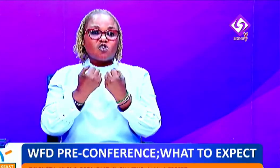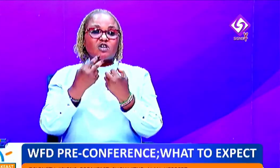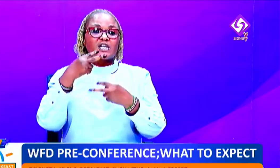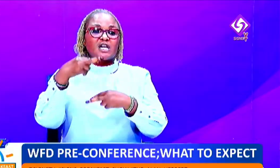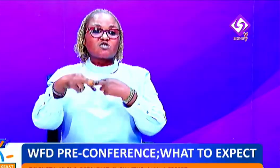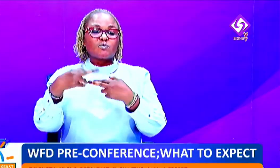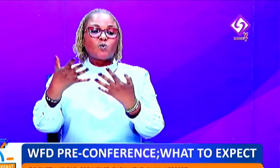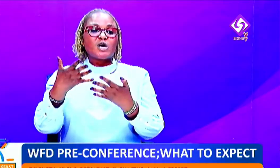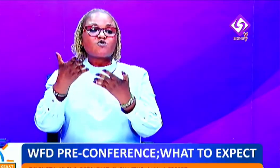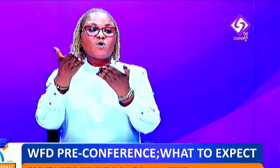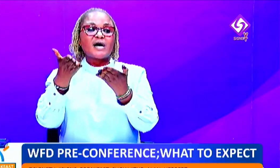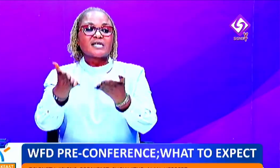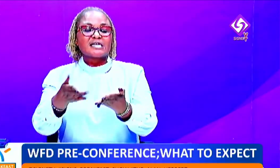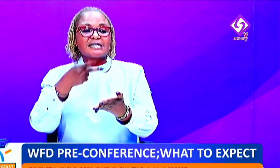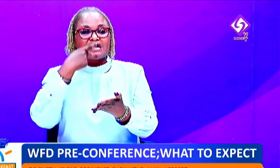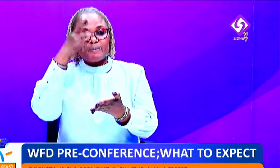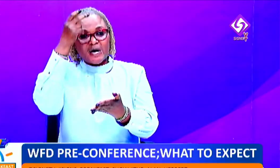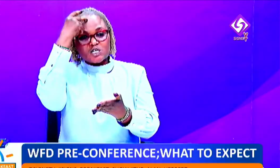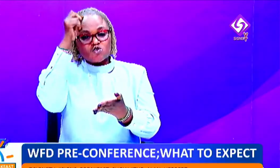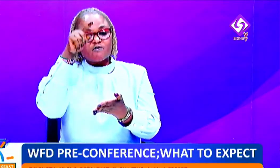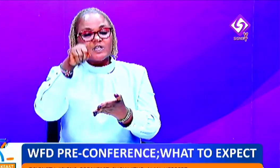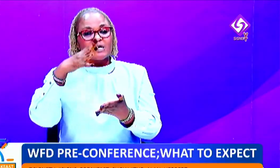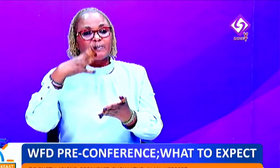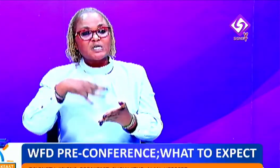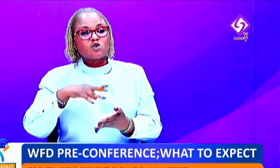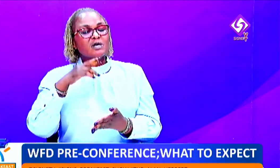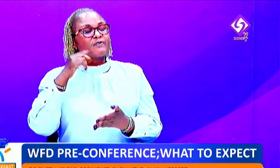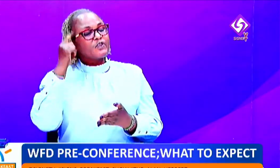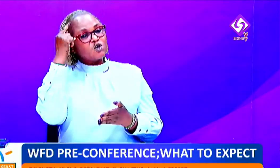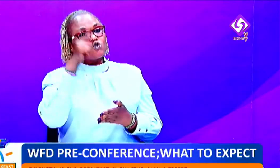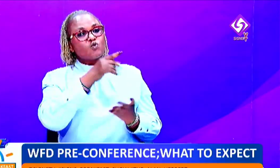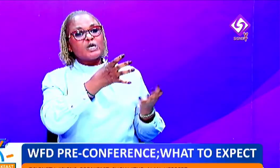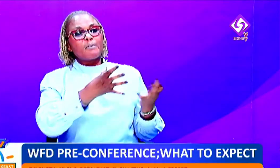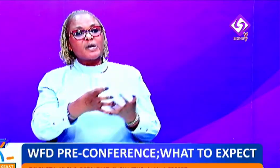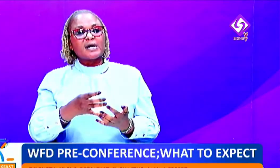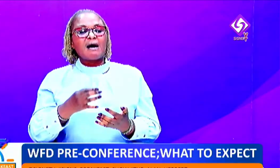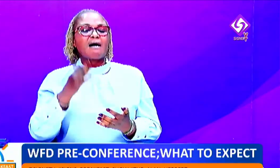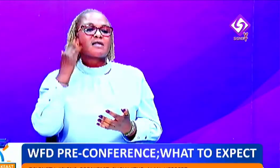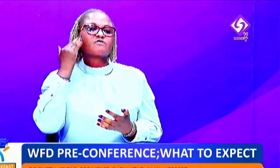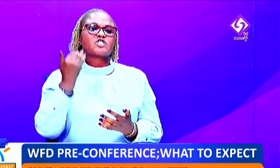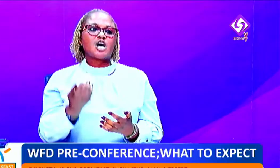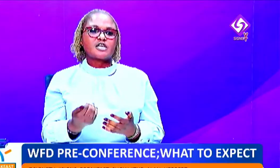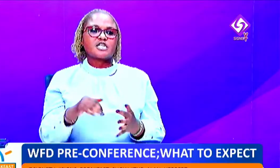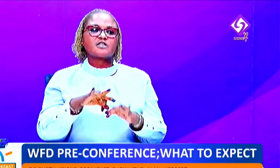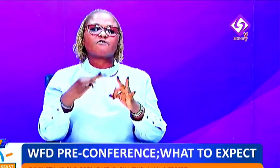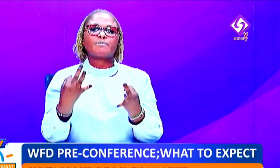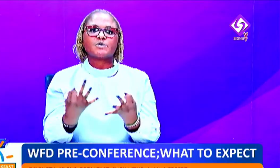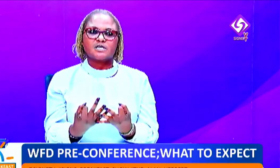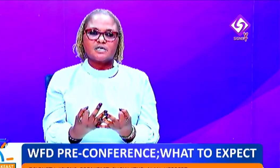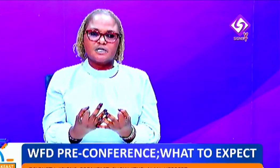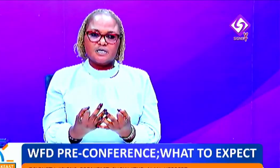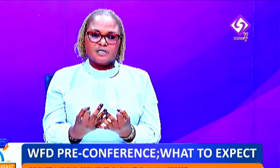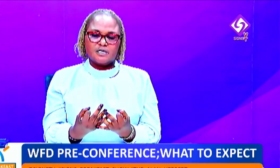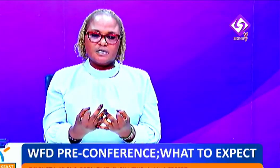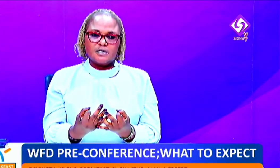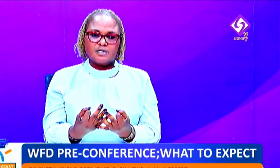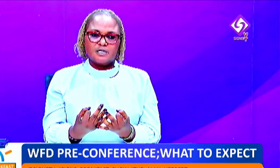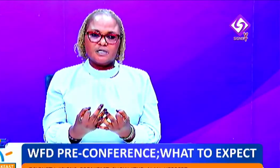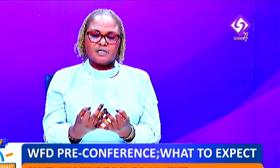are not able to care for that child, and even in the relationship that maybe you are in, an intimate partner relationship, then you will find